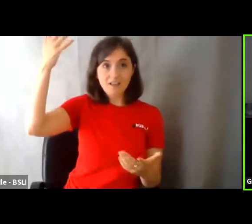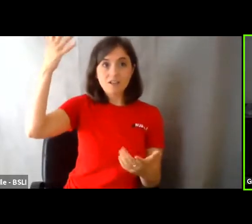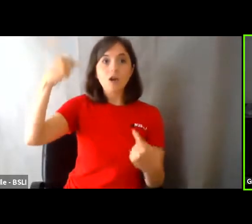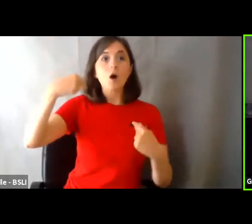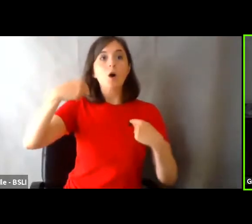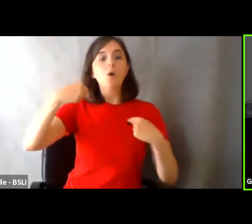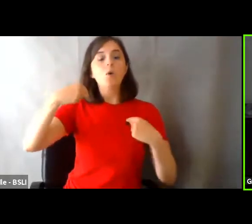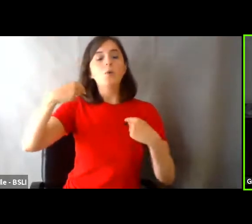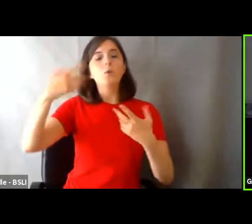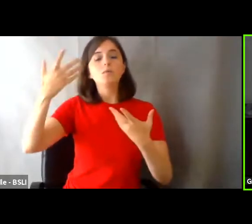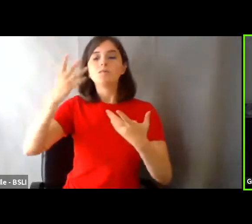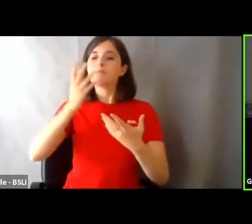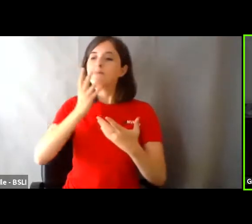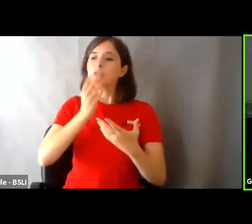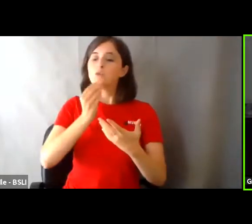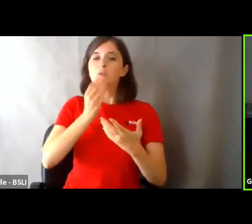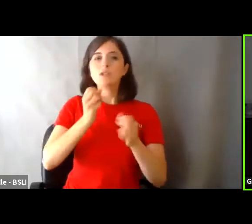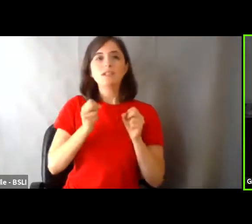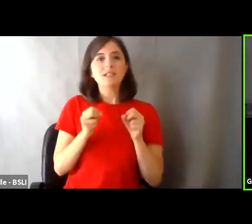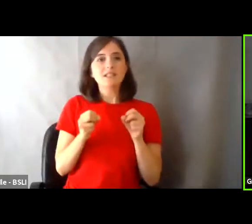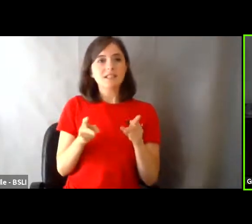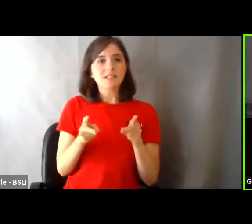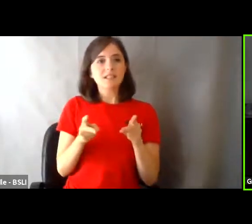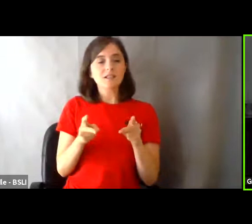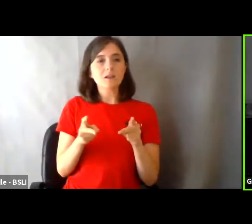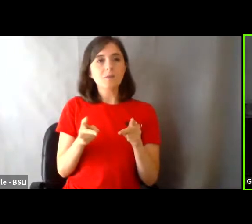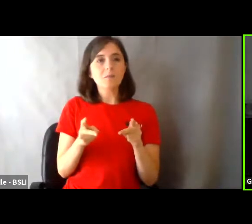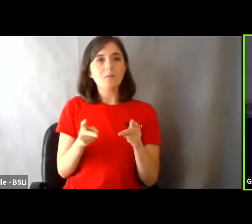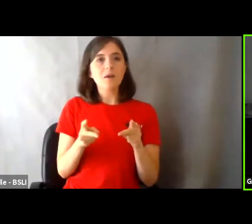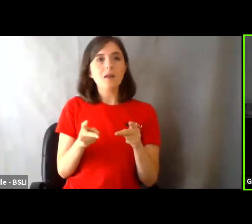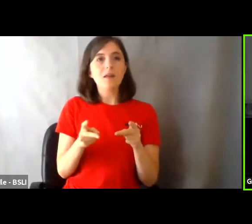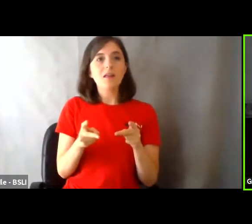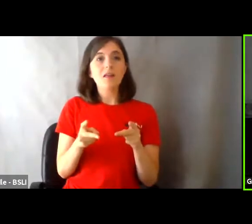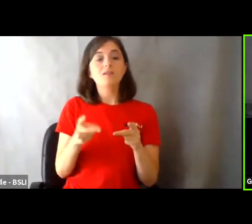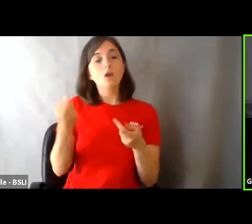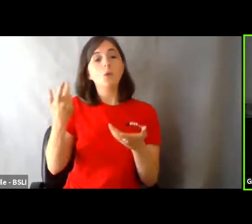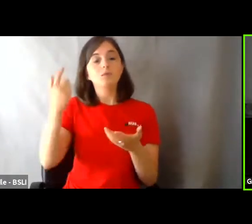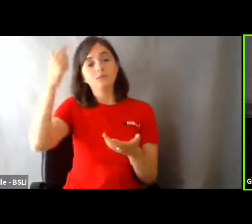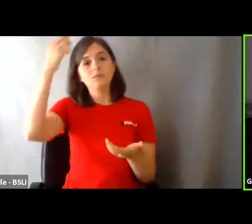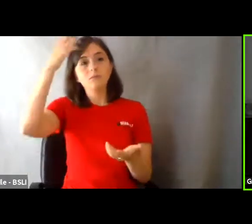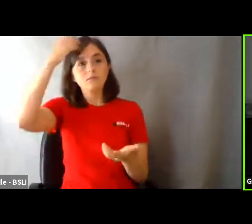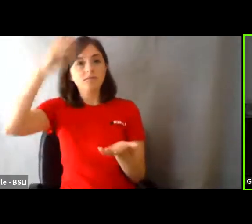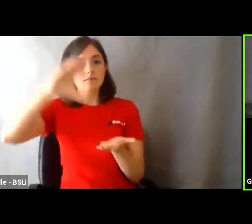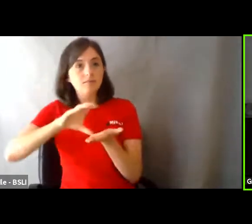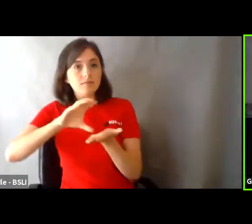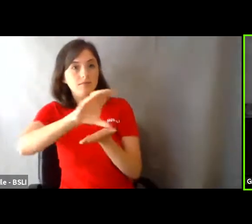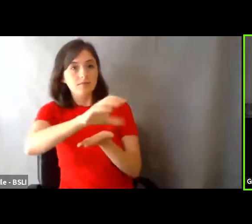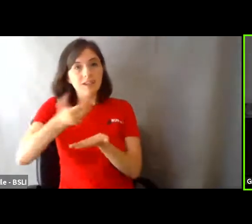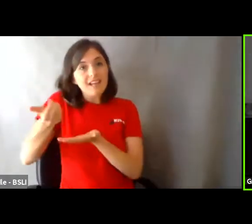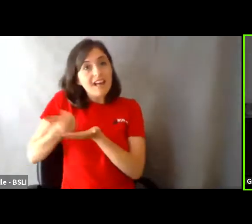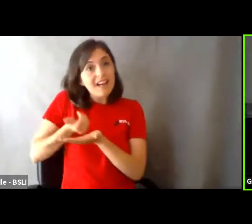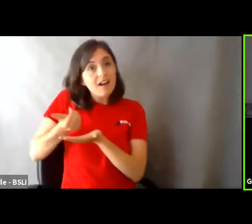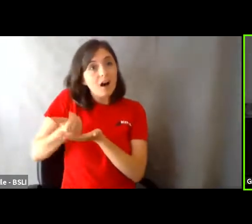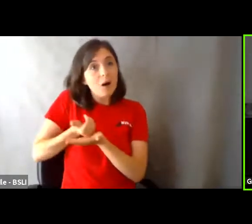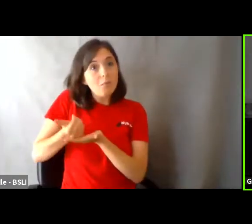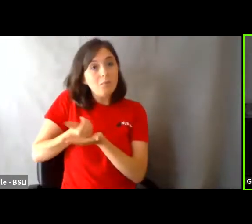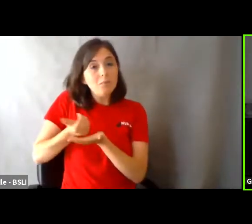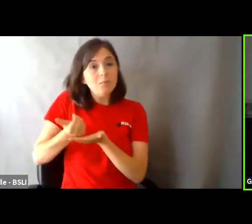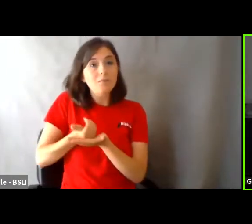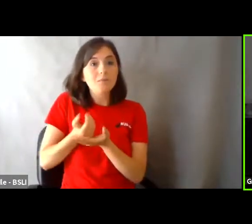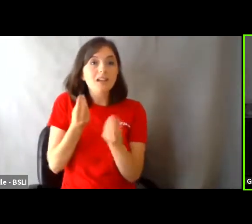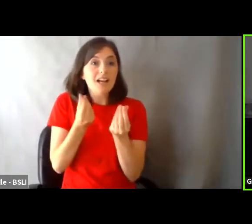system which gives out money, gives income in the form of money, in the form of